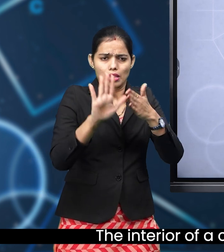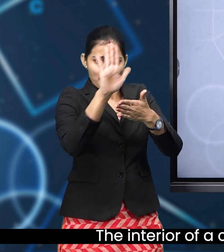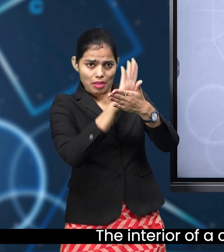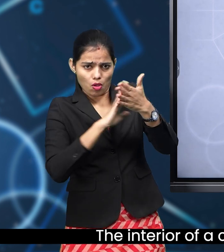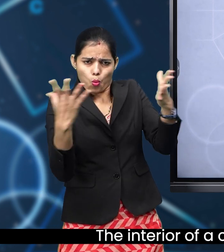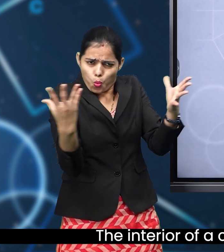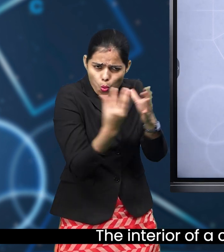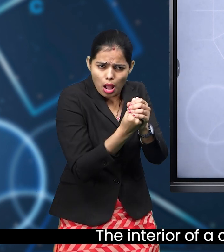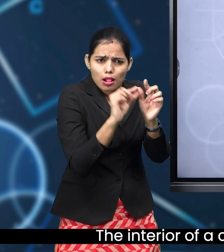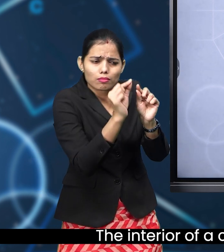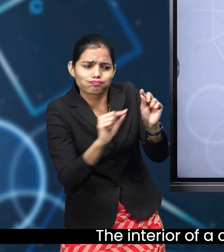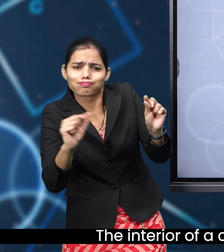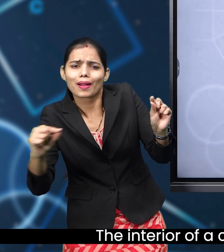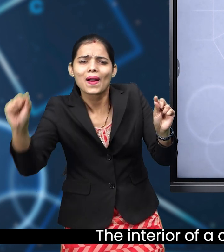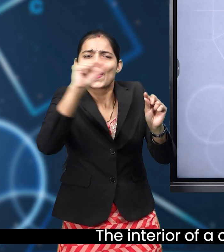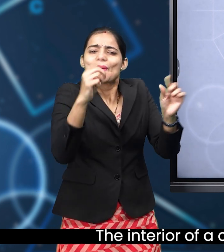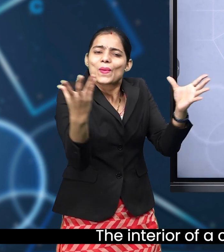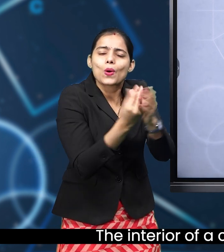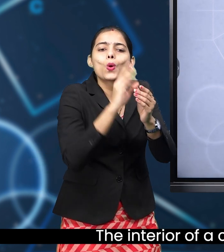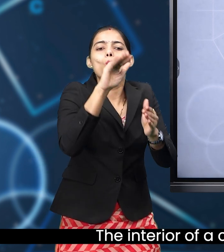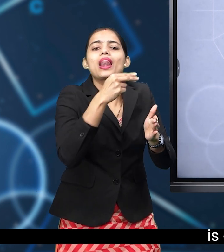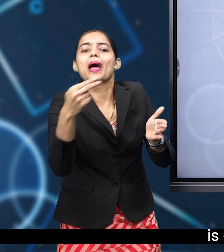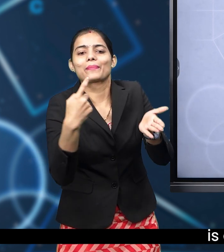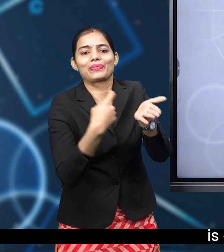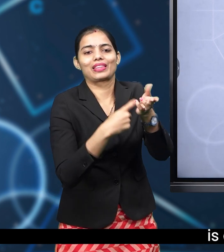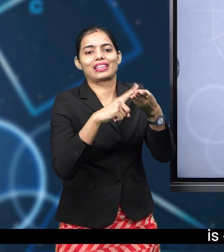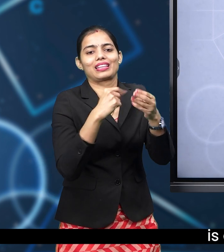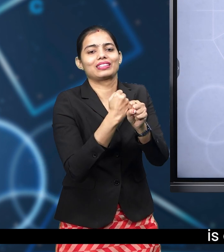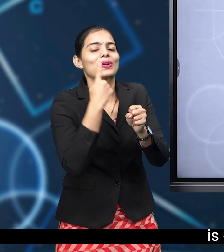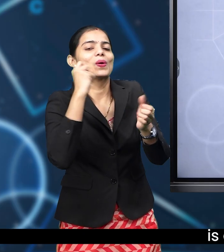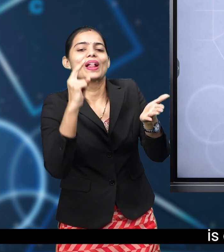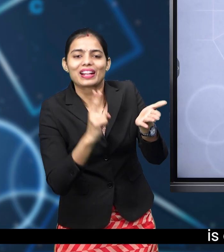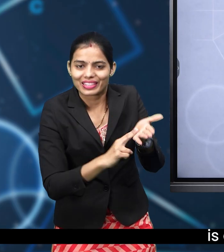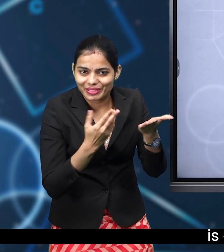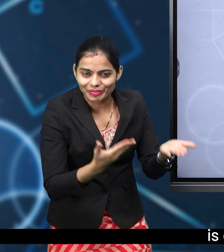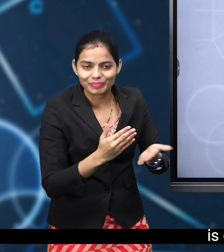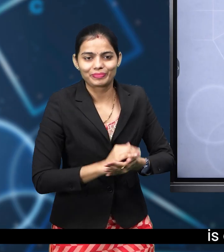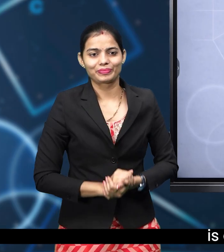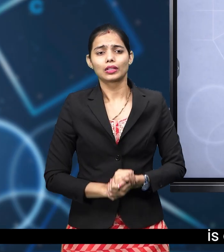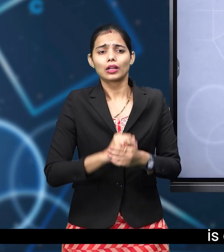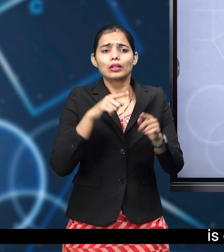The interior of a curve together with its boundary is called its region.